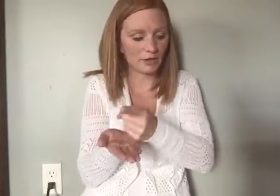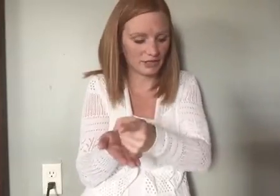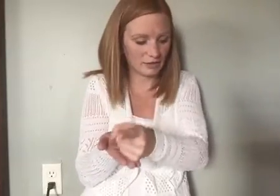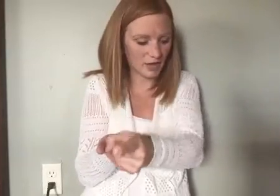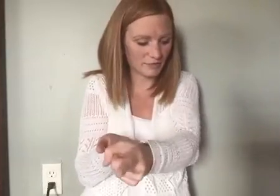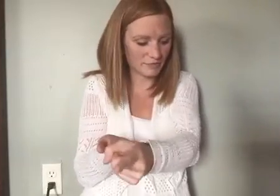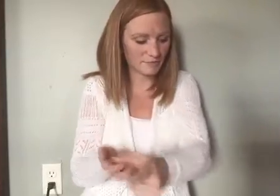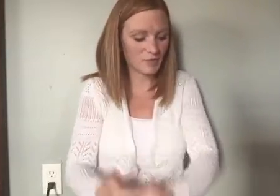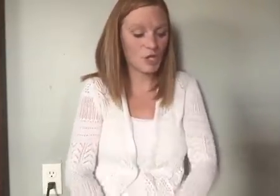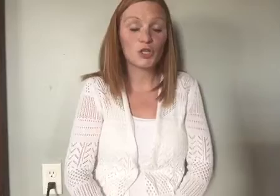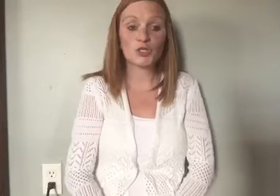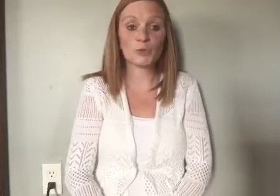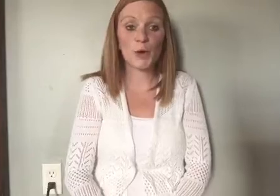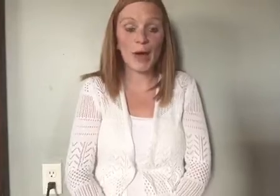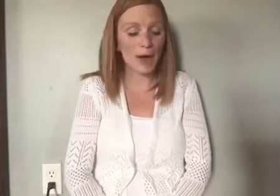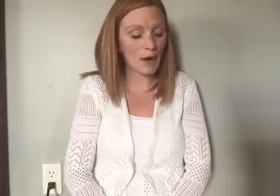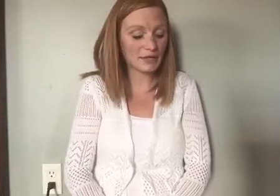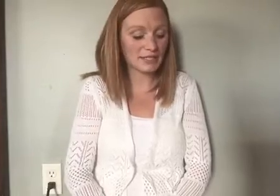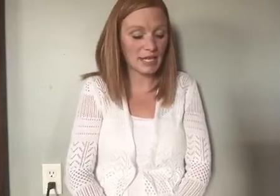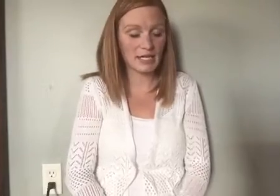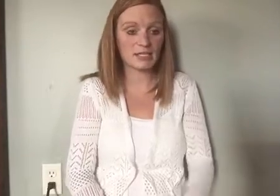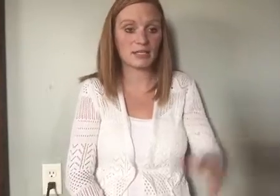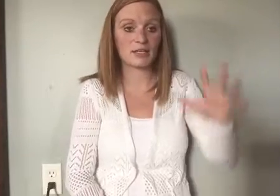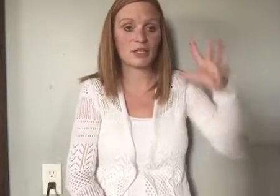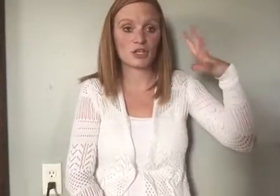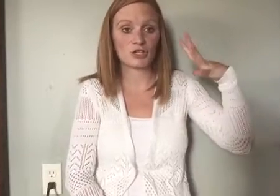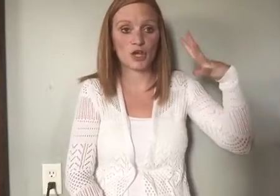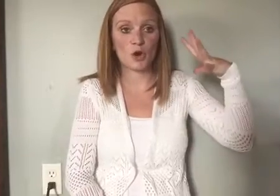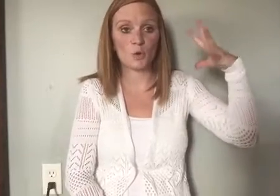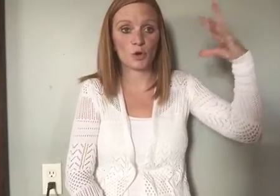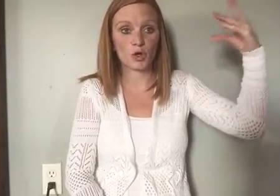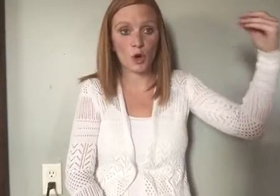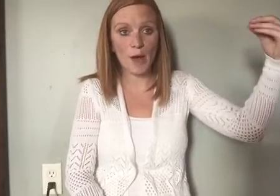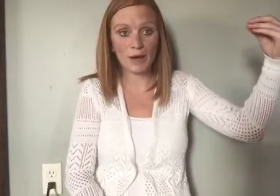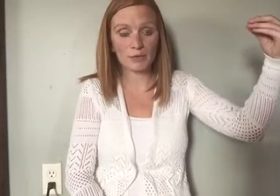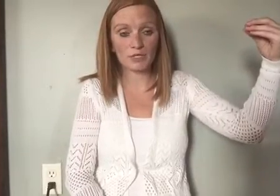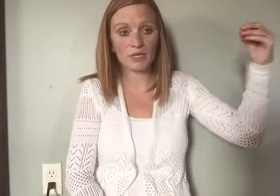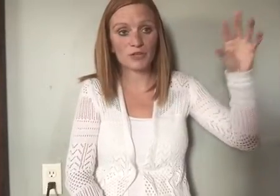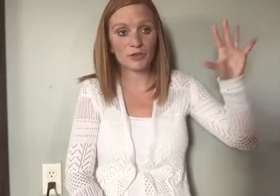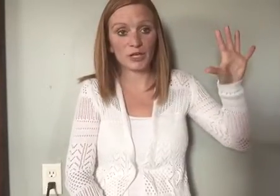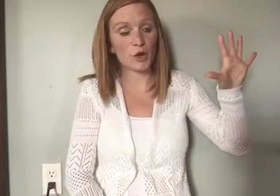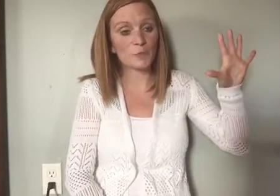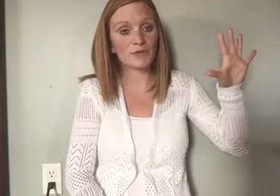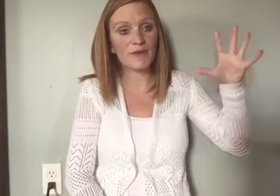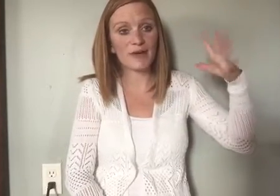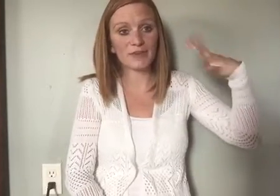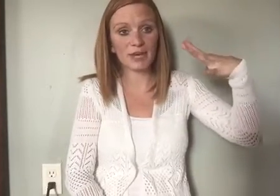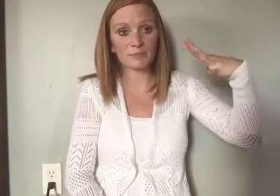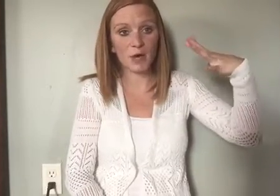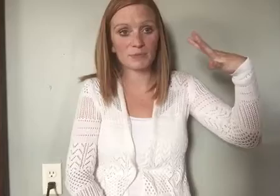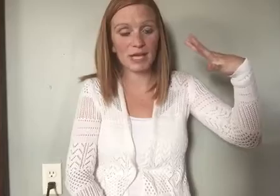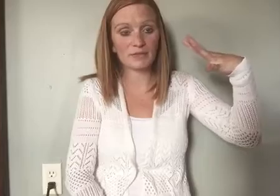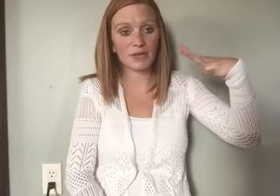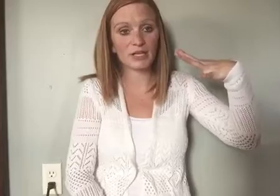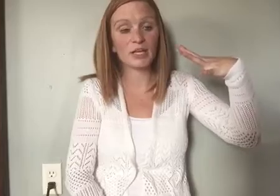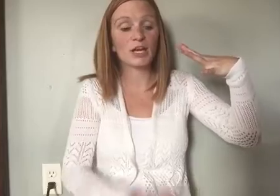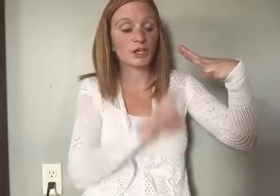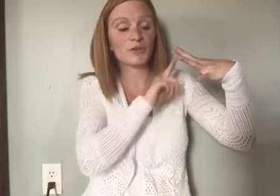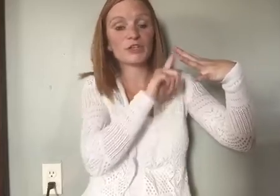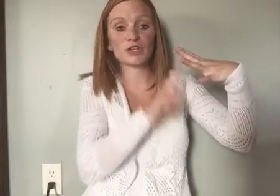in love. To go out on a date. So go out. So you got your open 5 hand, palms kind of in. Your fingers are going to